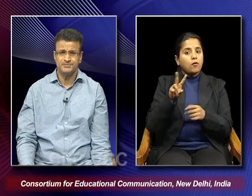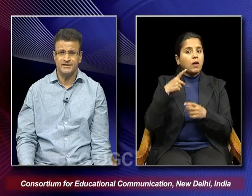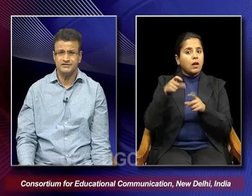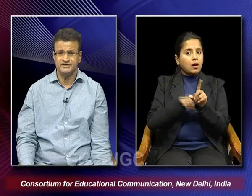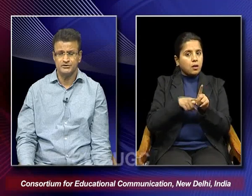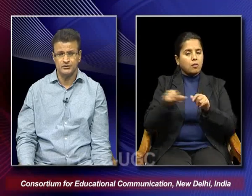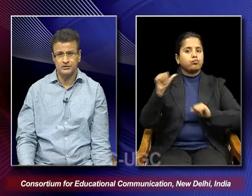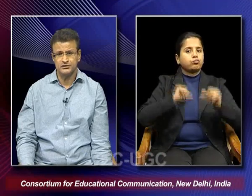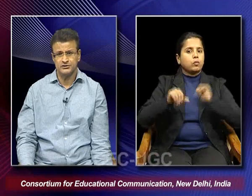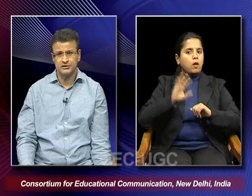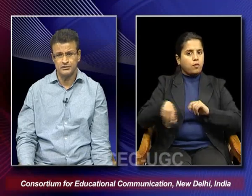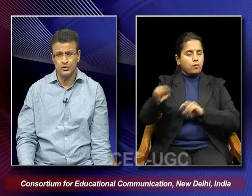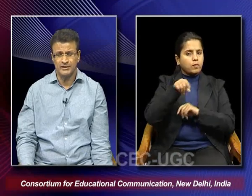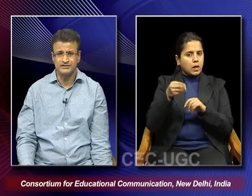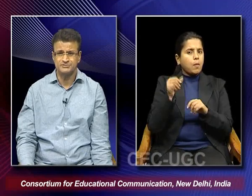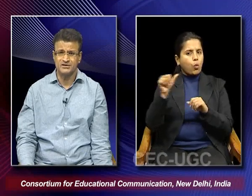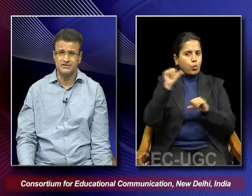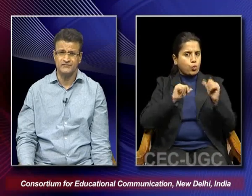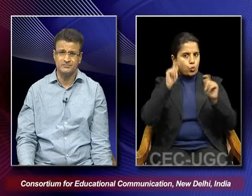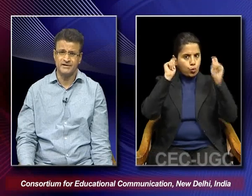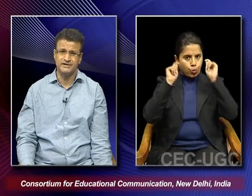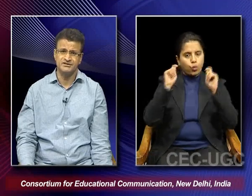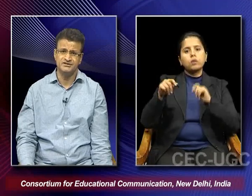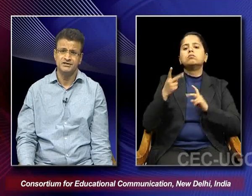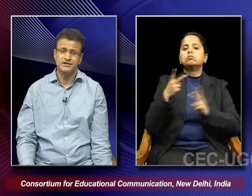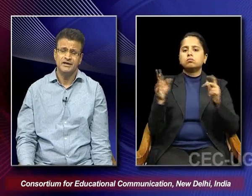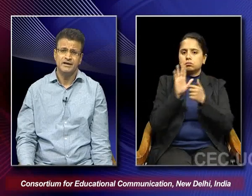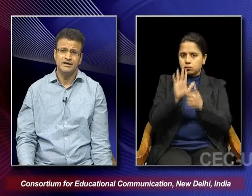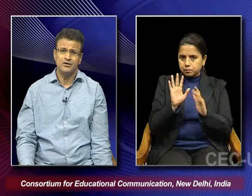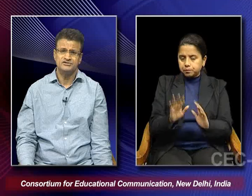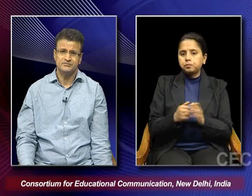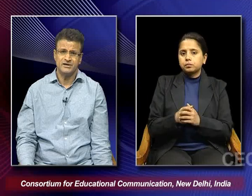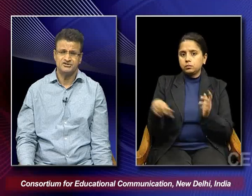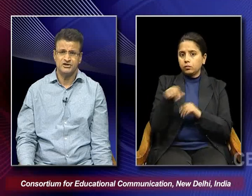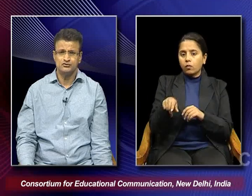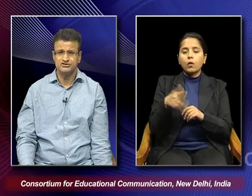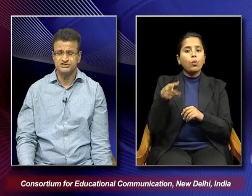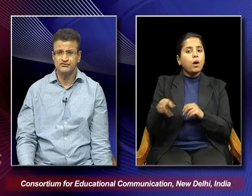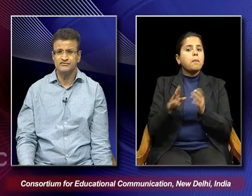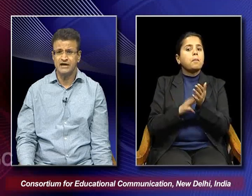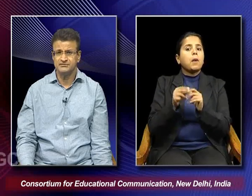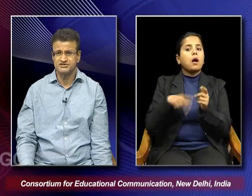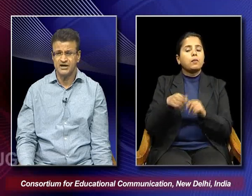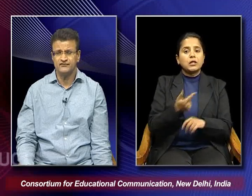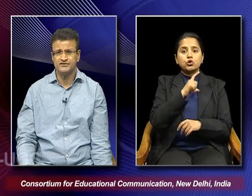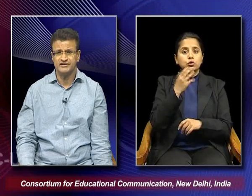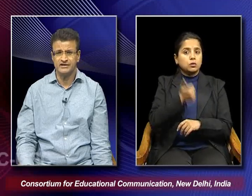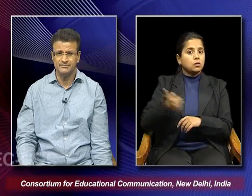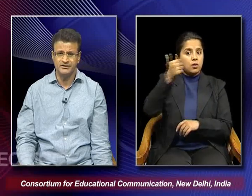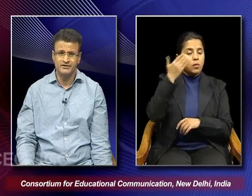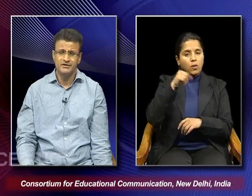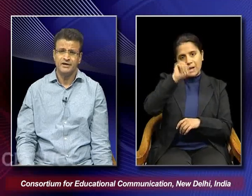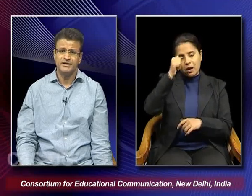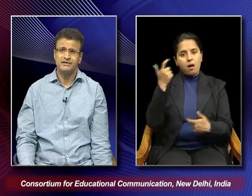is playing the titular role in this particular film, and how Sam Manekshaw, who was the chief of the army staff of the Indian